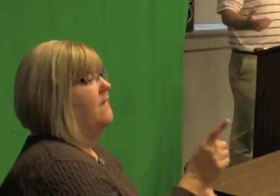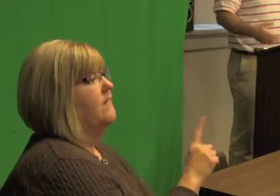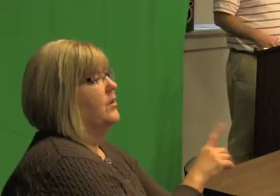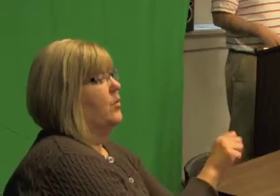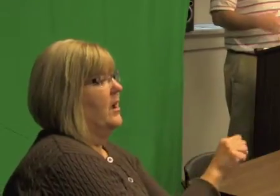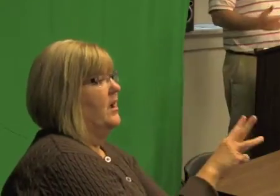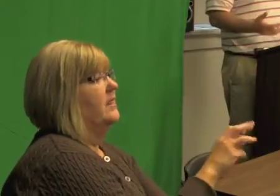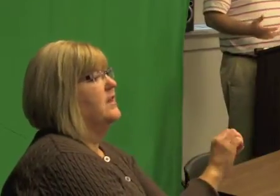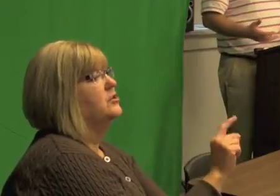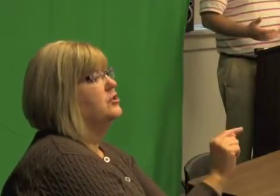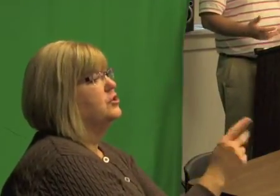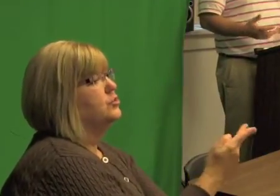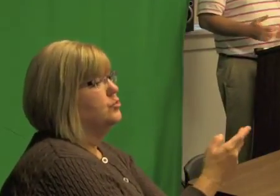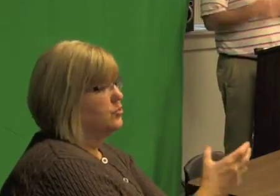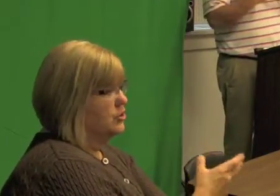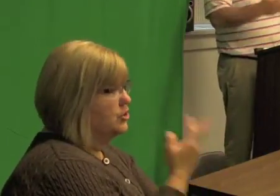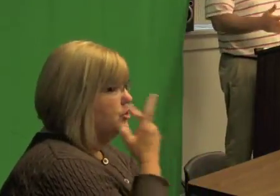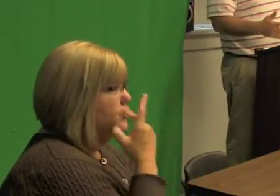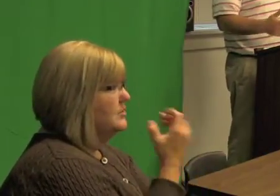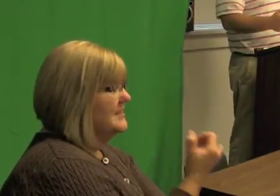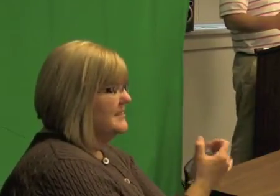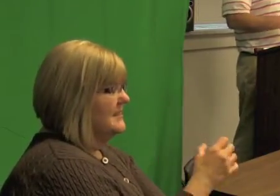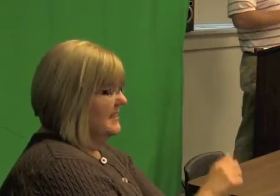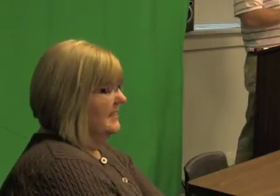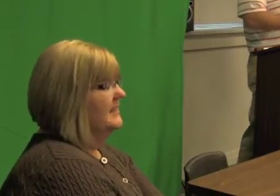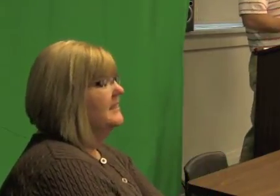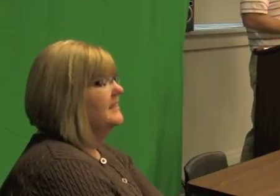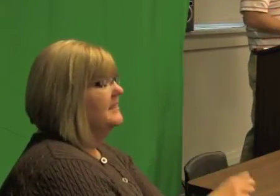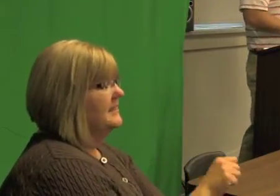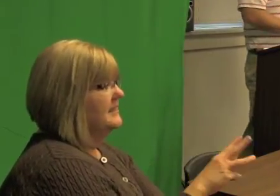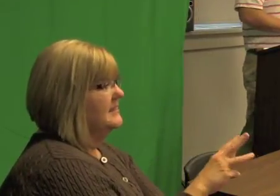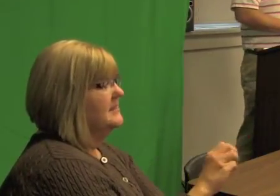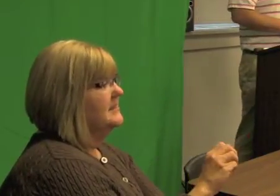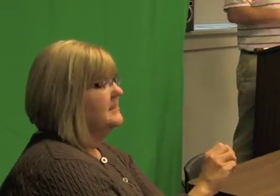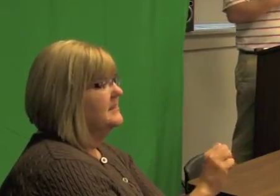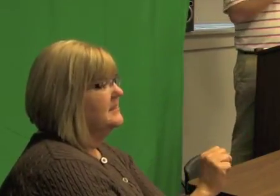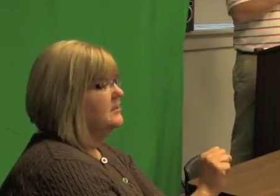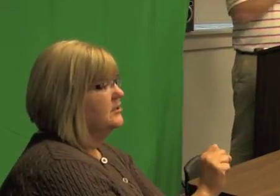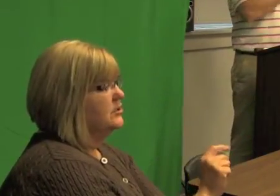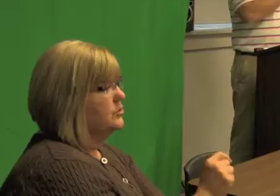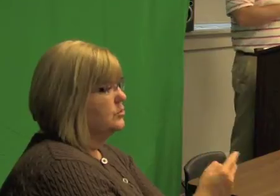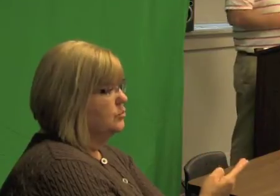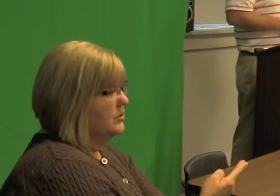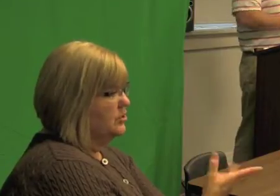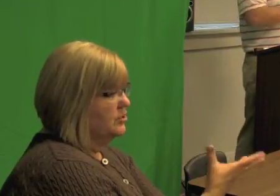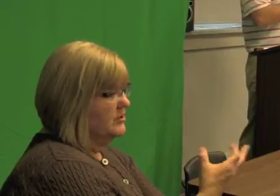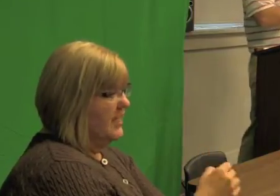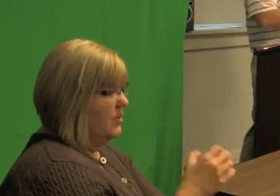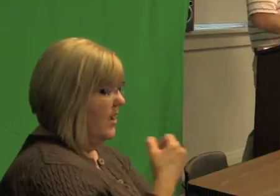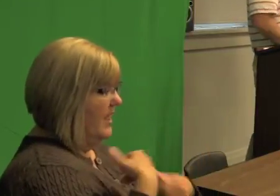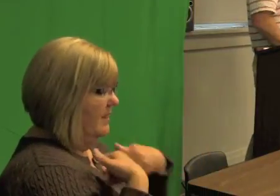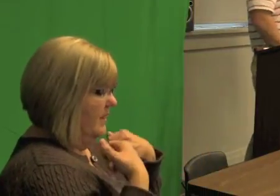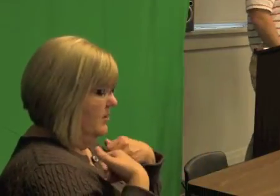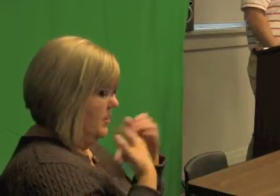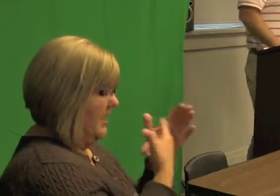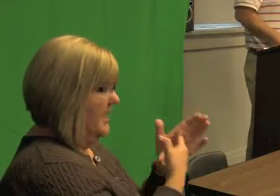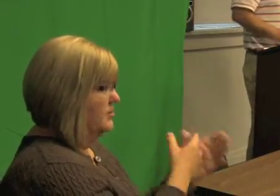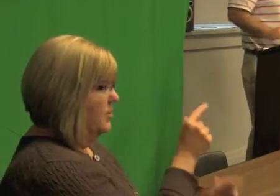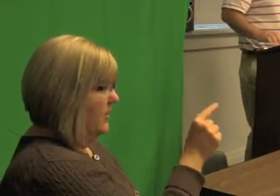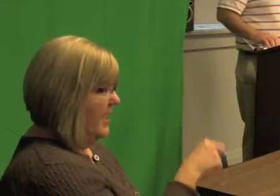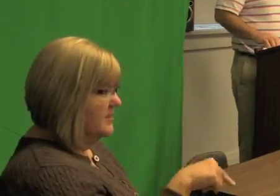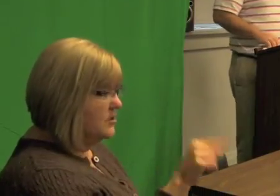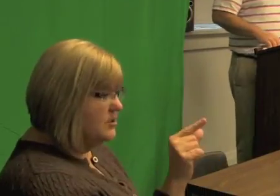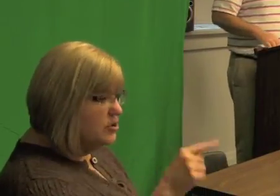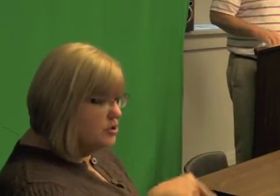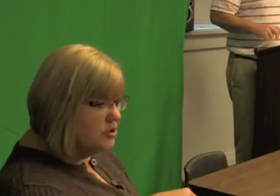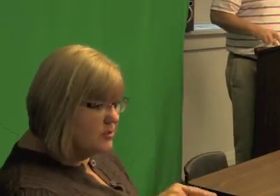money to use their uniforms and giving them all the uniforms and the clothing, is because they want their Nike check shown everywhere, over and over and